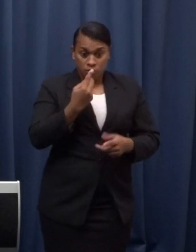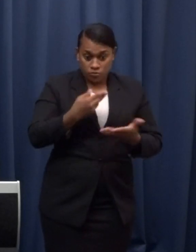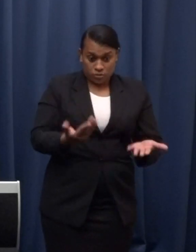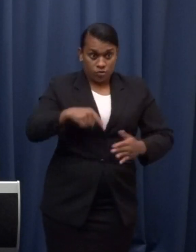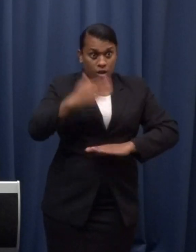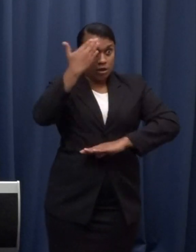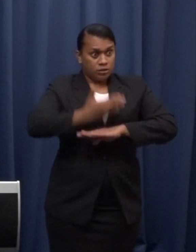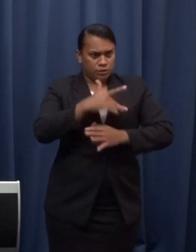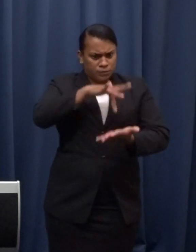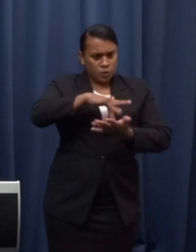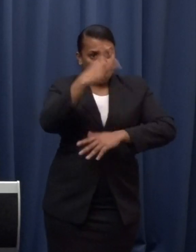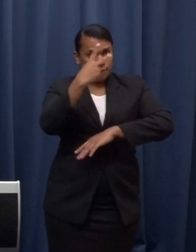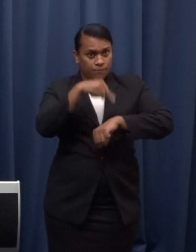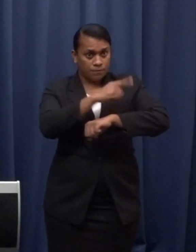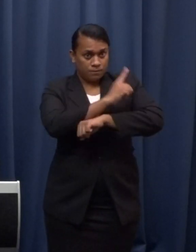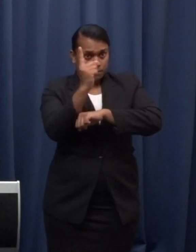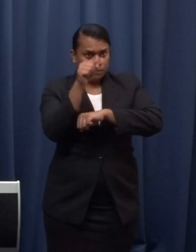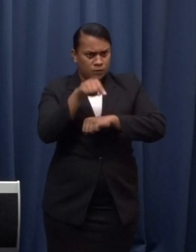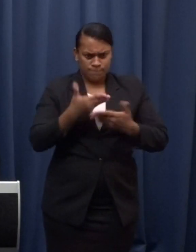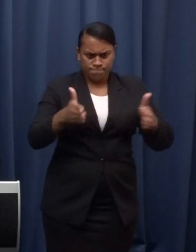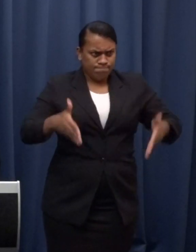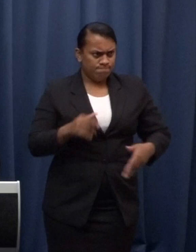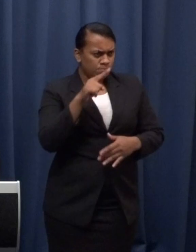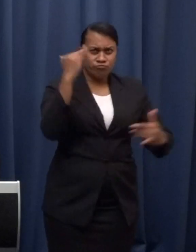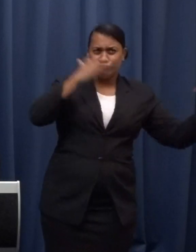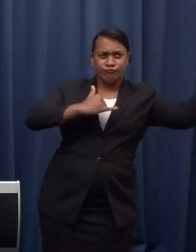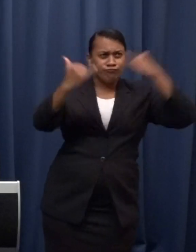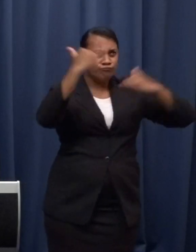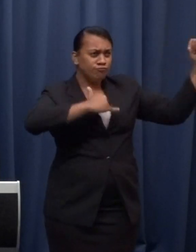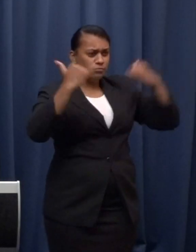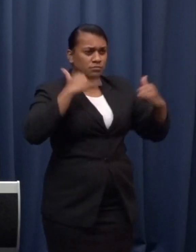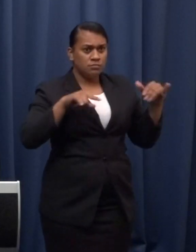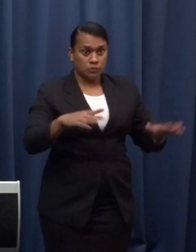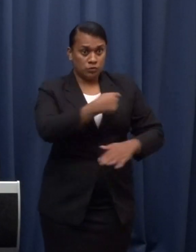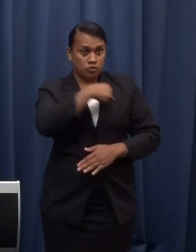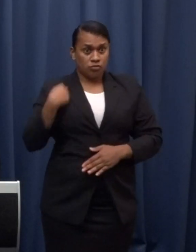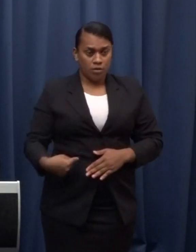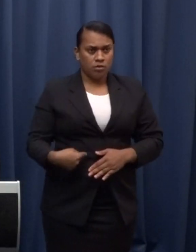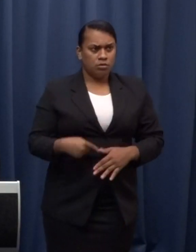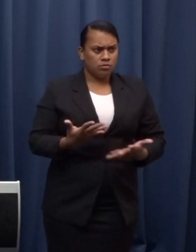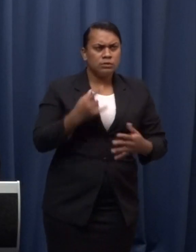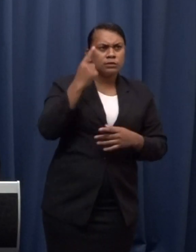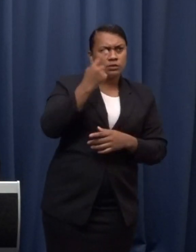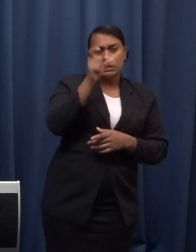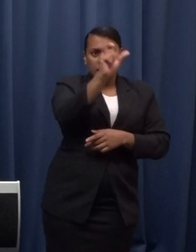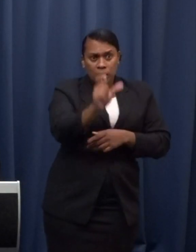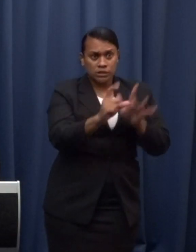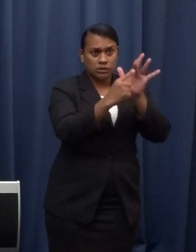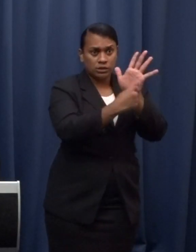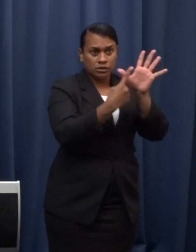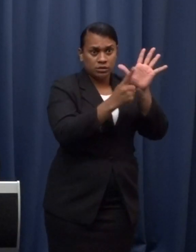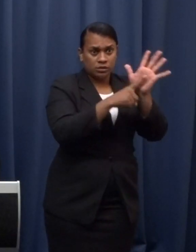our border restrictions on mainland China, Italy, Iran, Spain, and South Korea will be extended